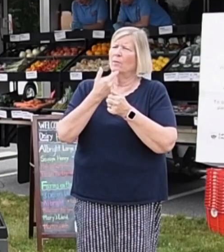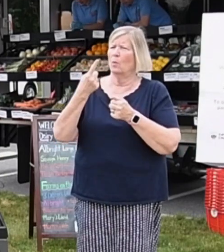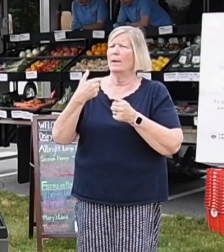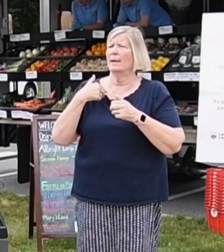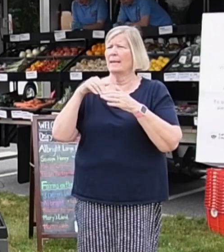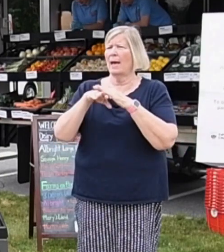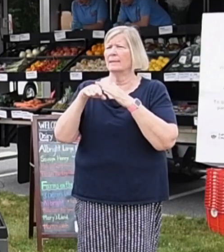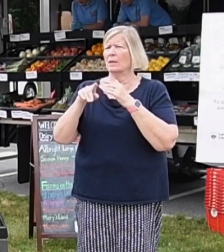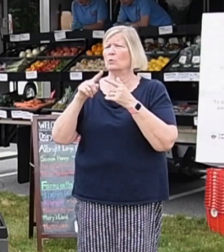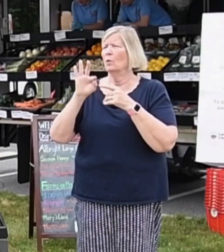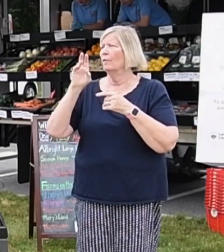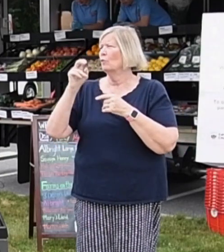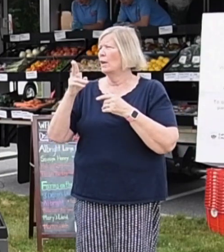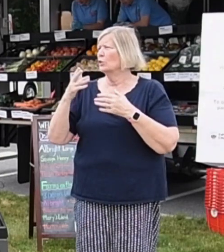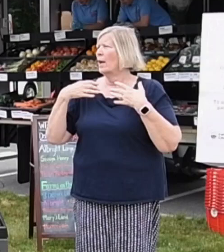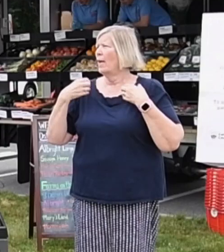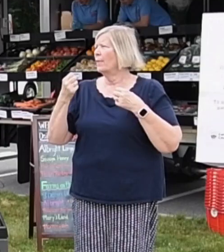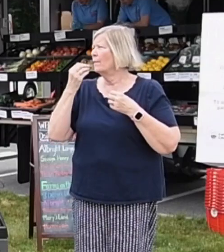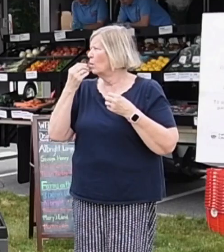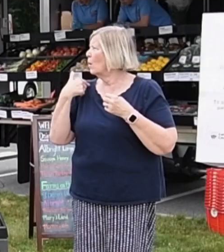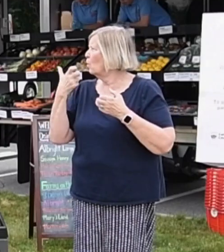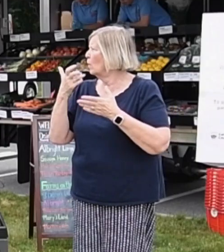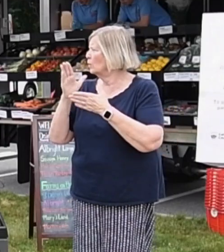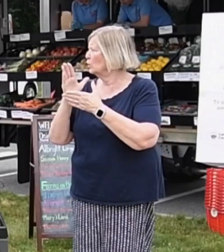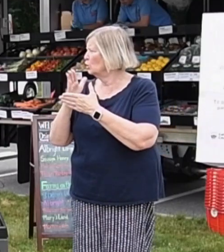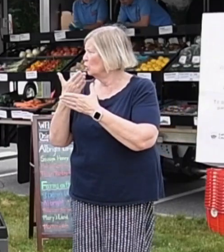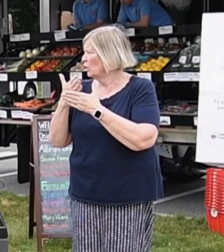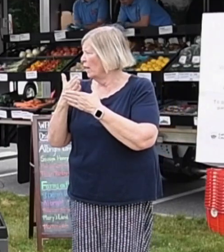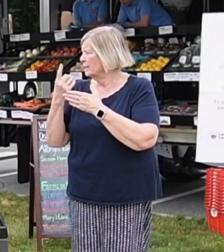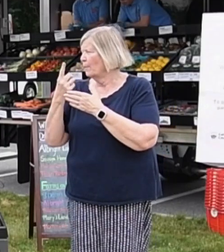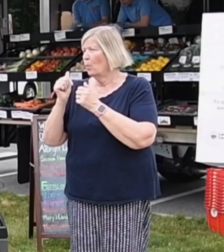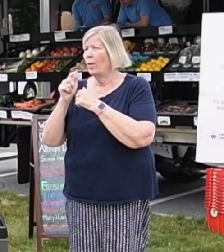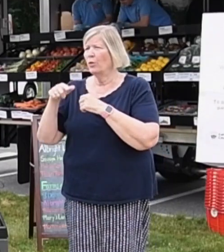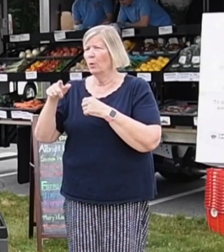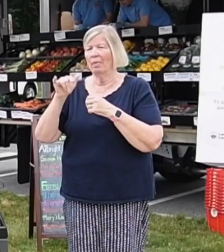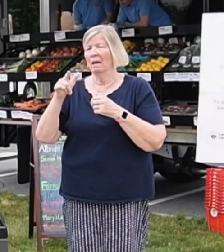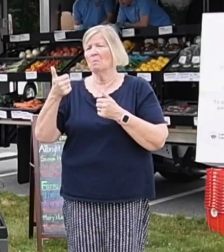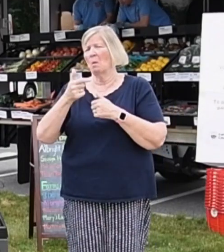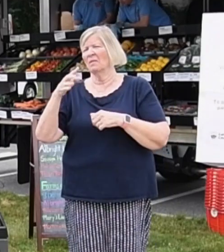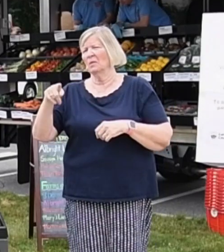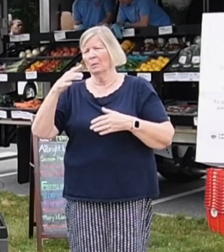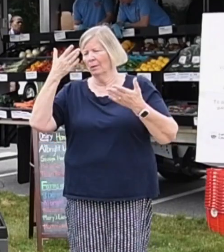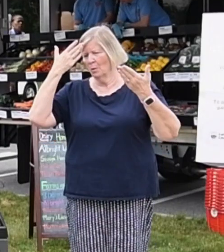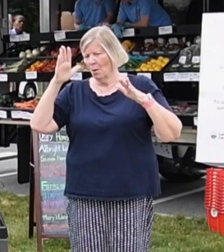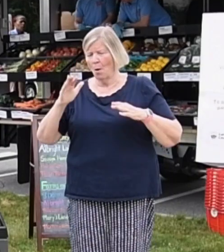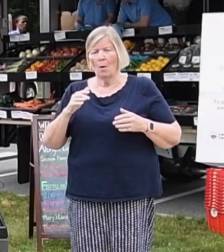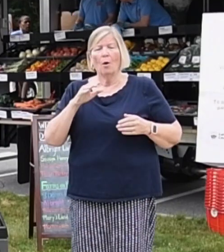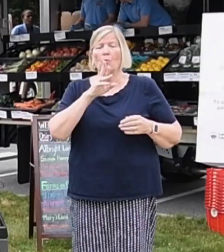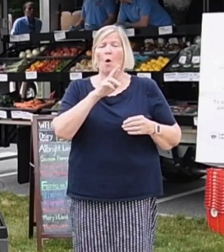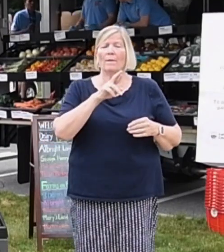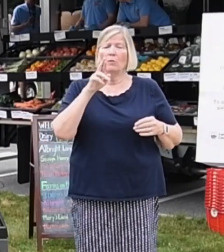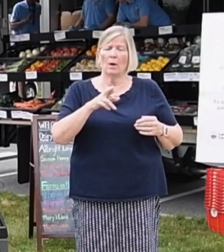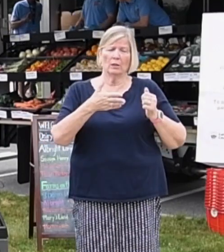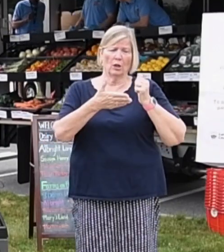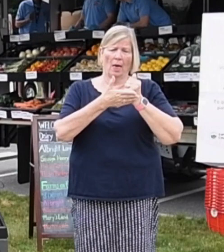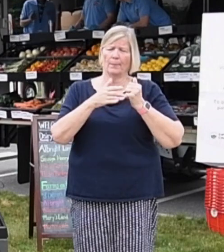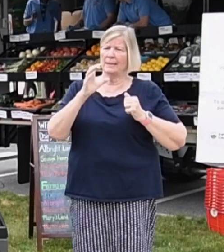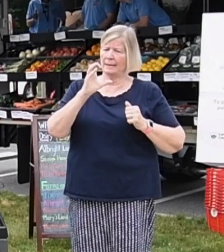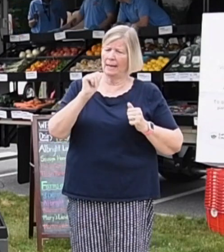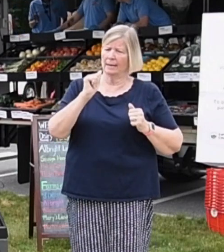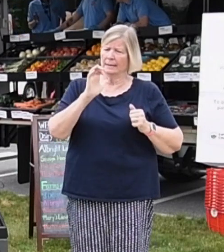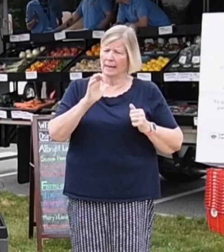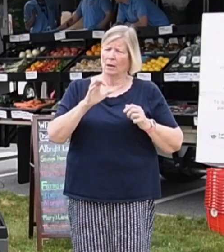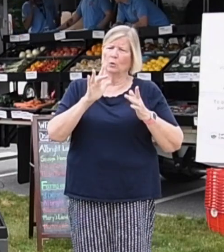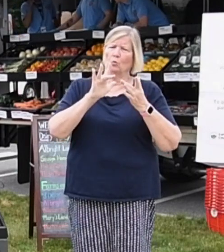food. I'm gonna share something with you that I bet most of you didn't know. The Roving Radish helps us at CAC reach